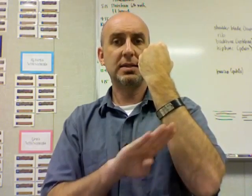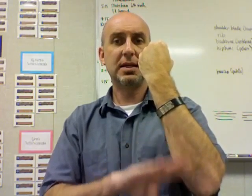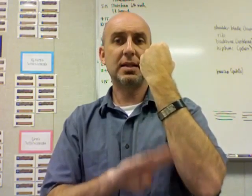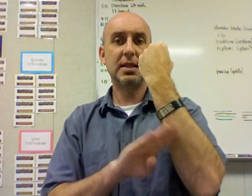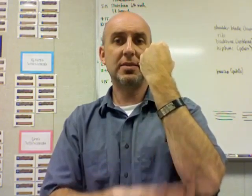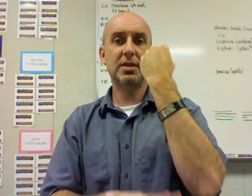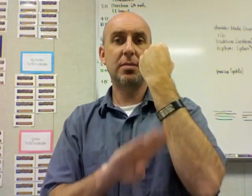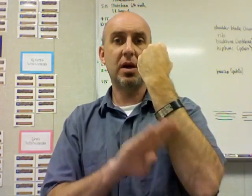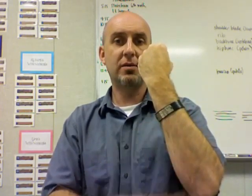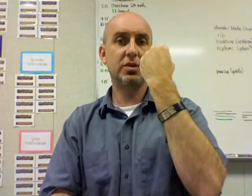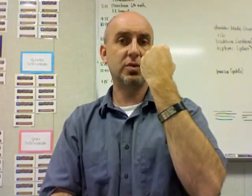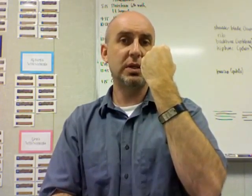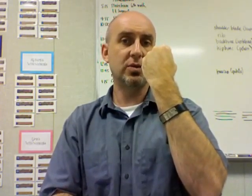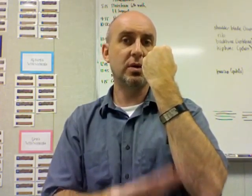like the leaves coming off the tree trunk.